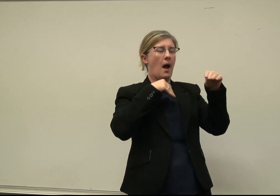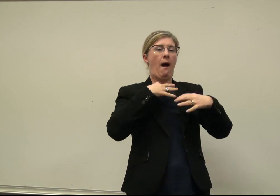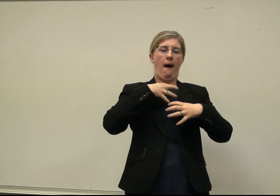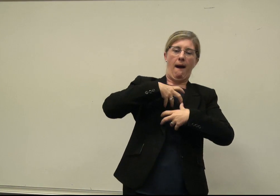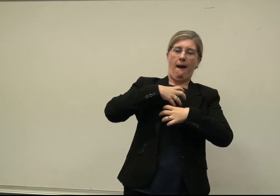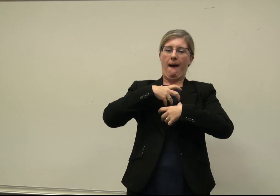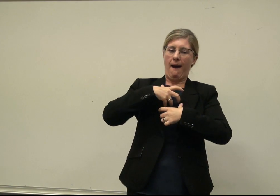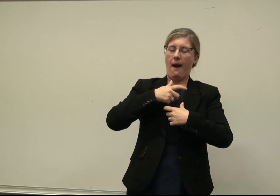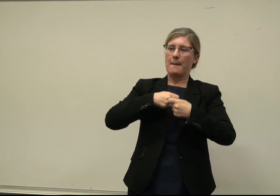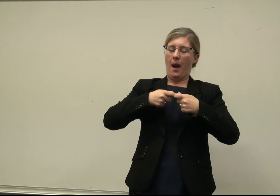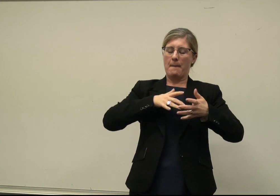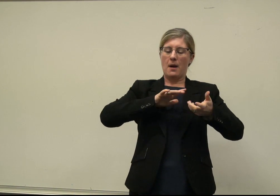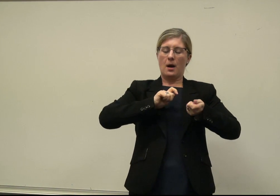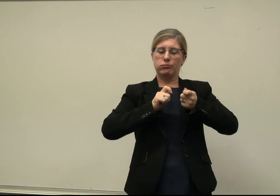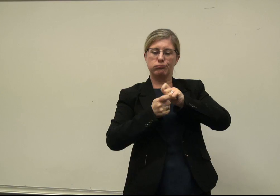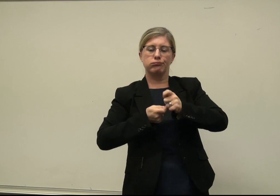speakers.